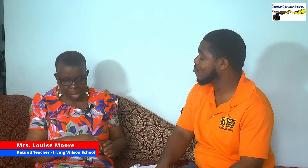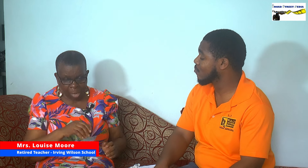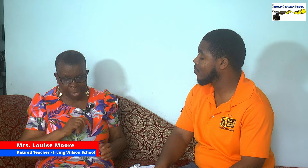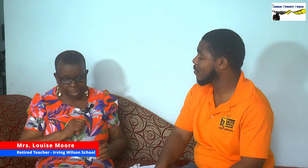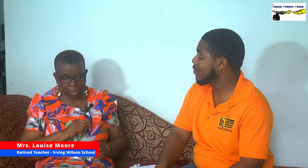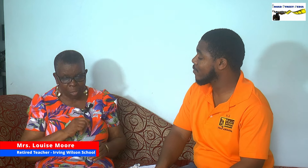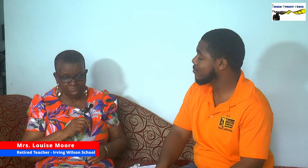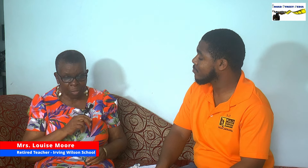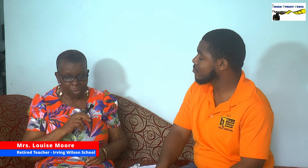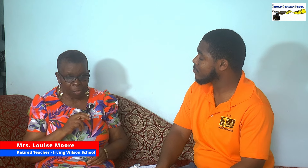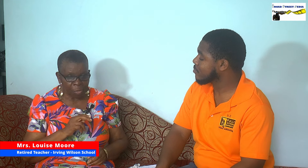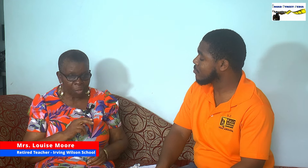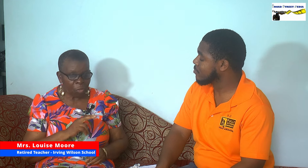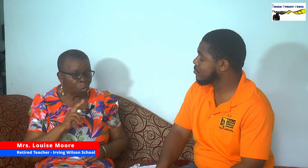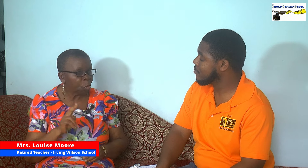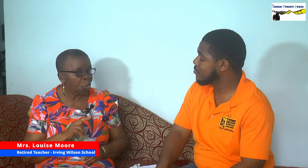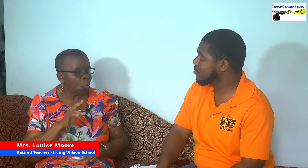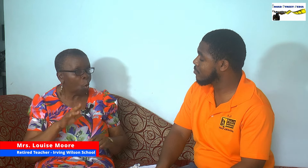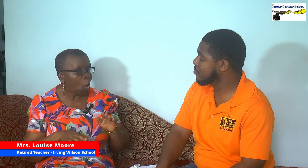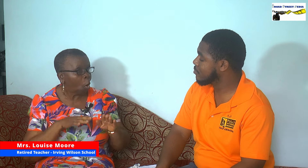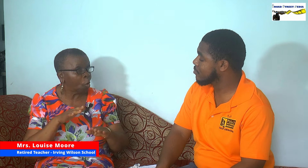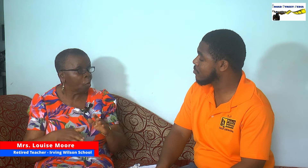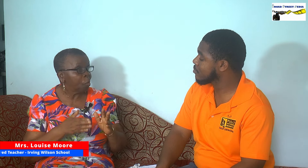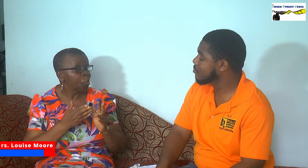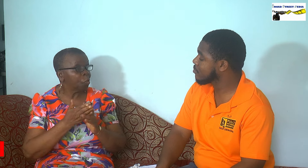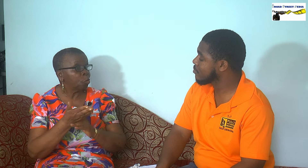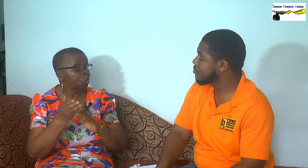yourself. I used to walk to